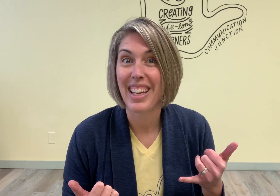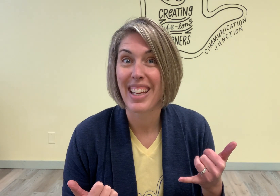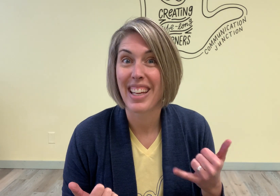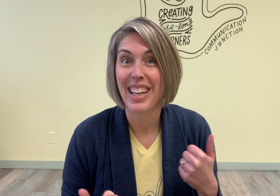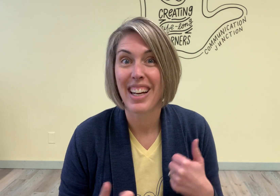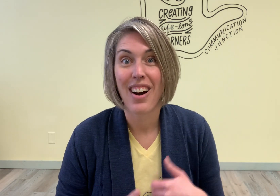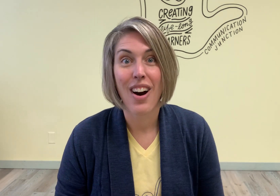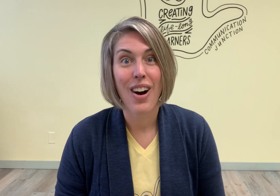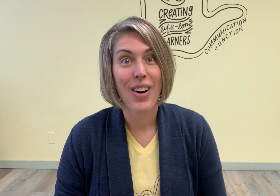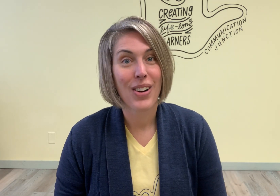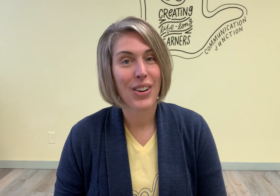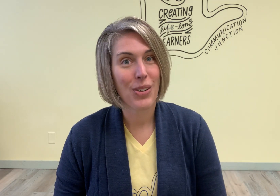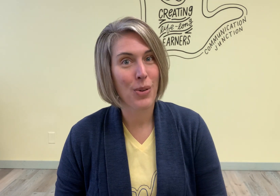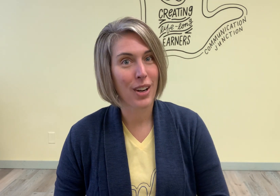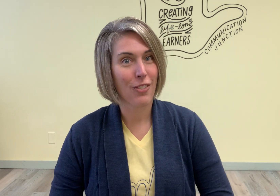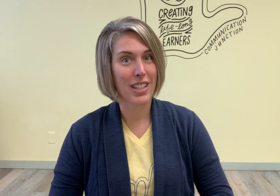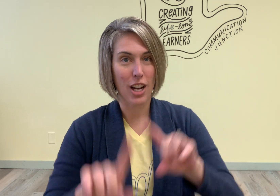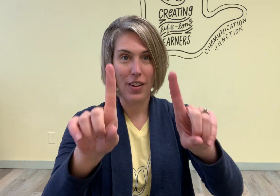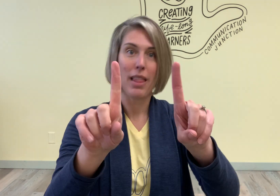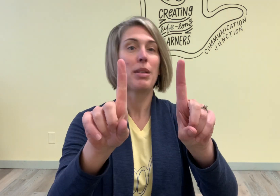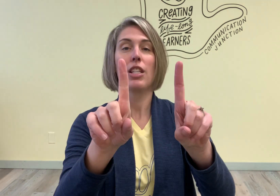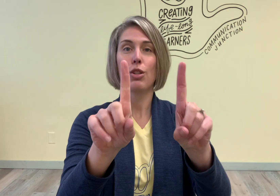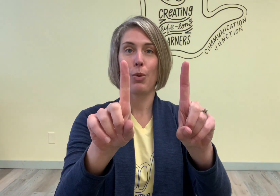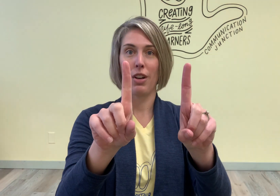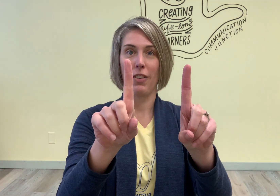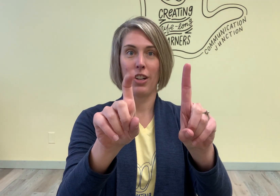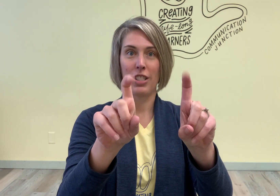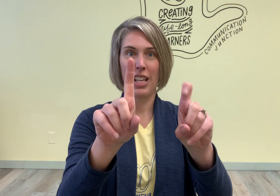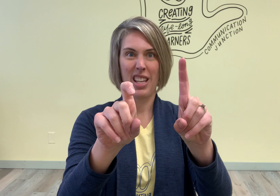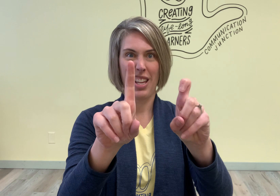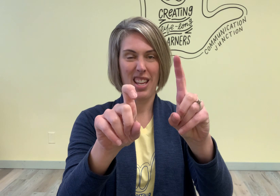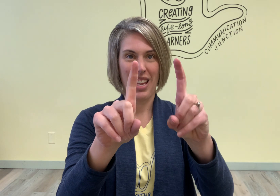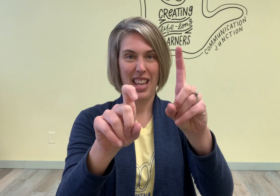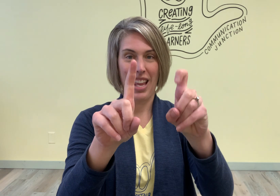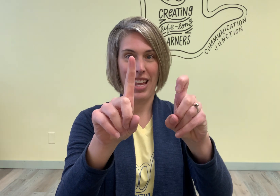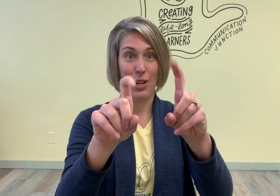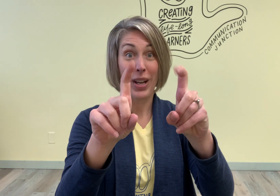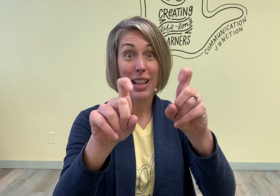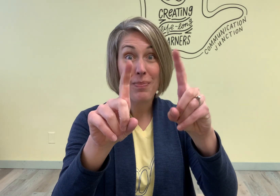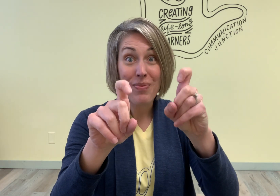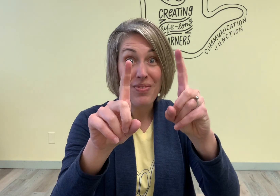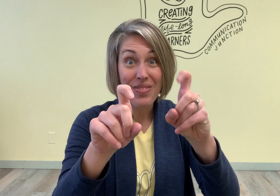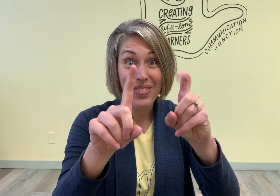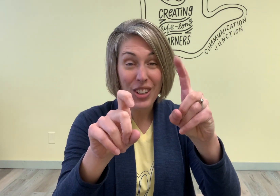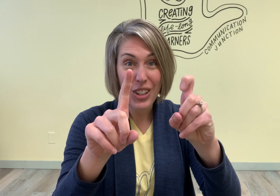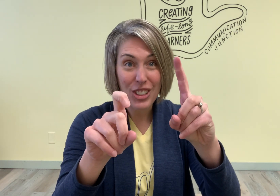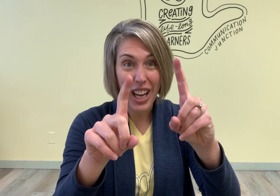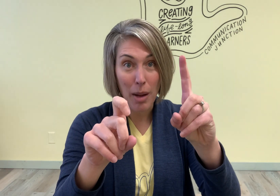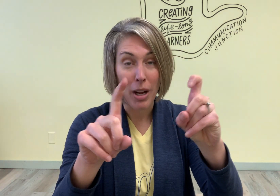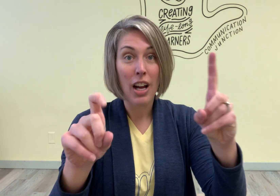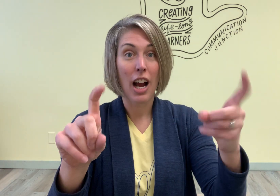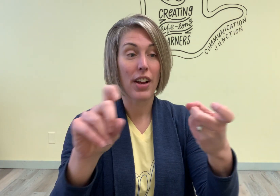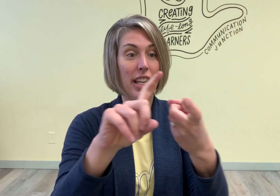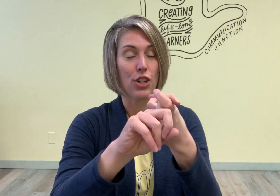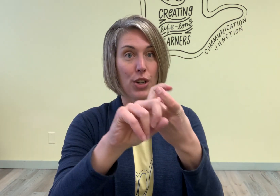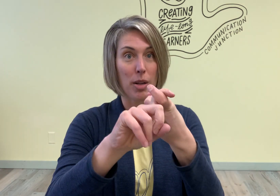today. Good work, friends. All right, let me see those pointer fingers. Can you wiggle them? Good job. All right, can you hook them this